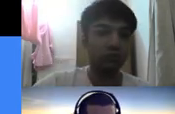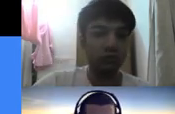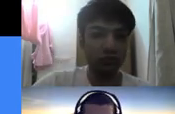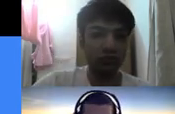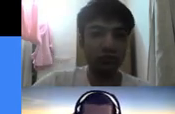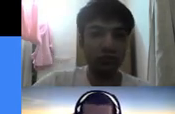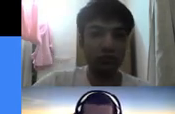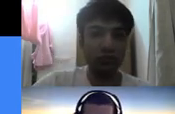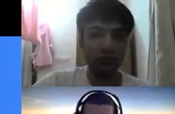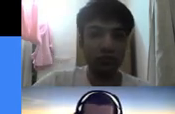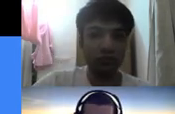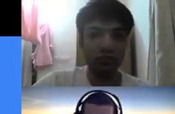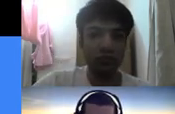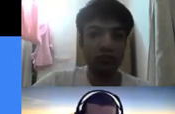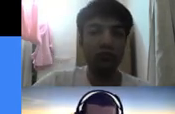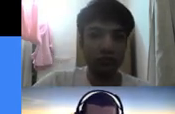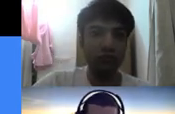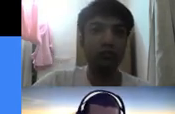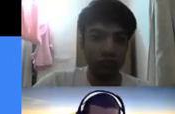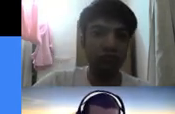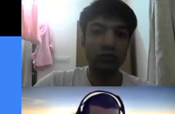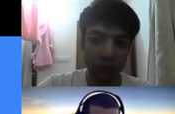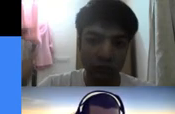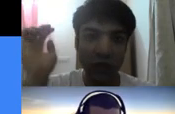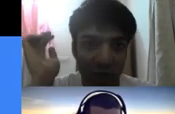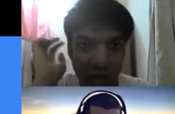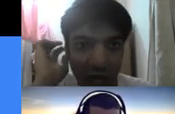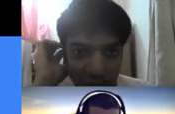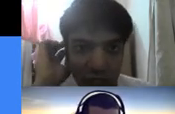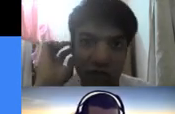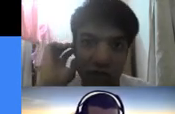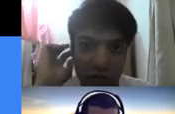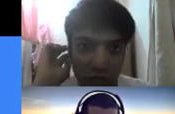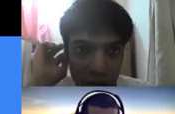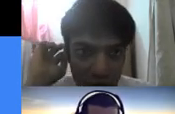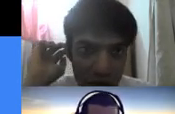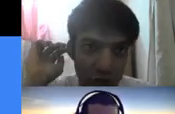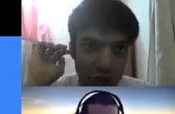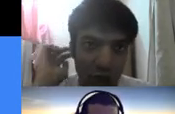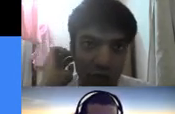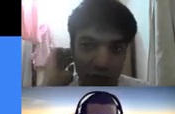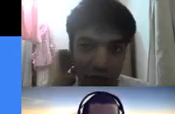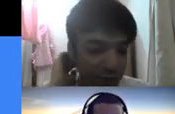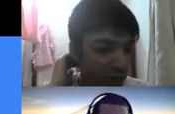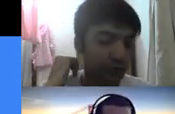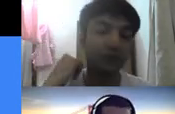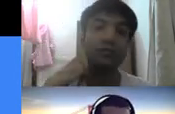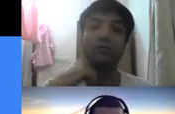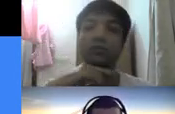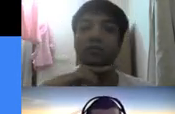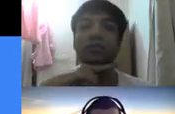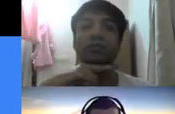if you're talking about the way to like annotate data, yeah, annotation is the issue here, maybe. Yeah.